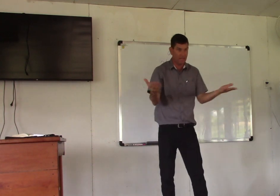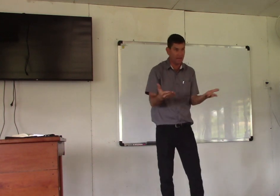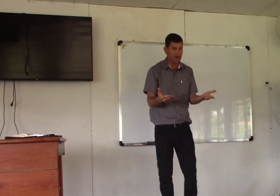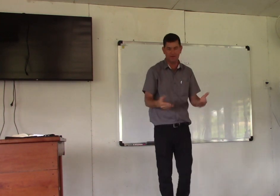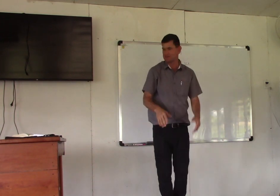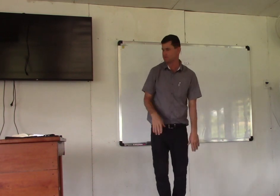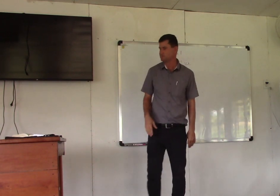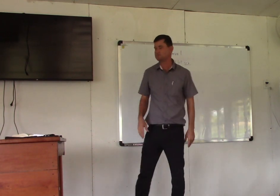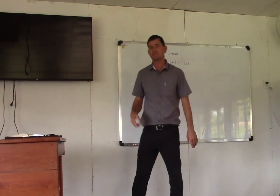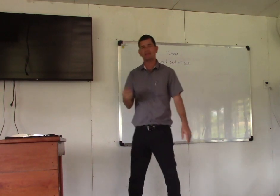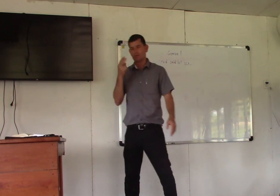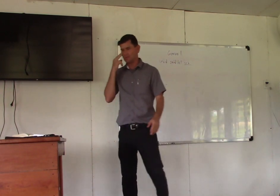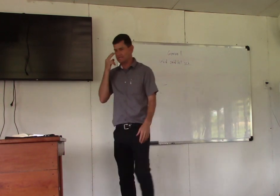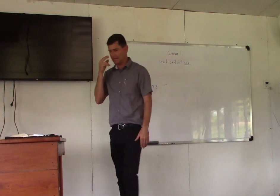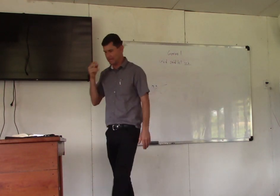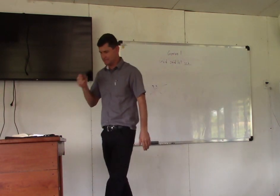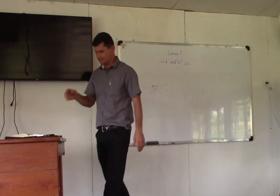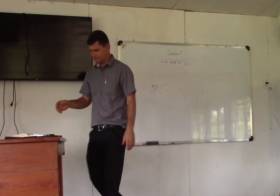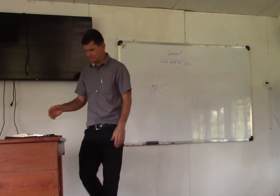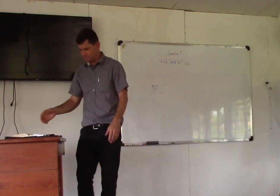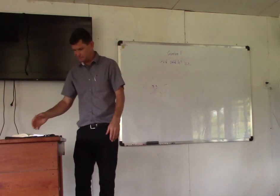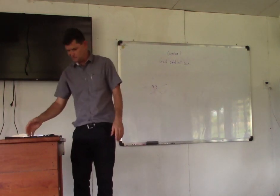Here, we'll see.